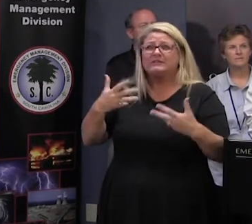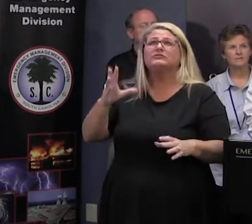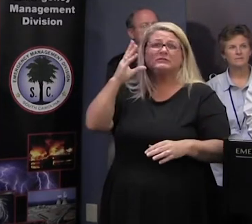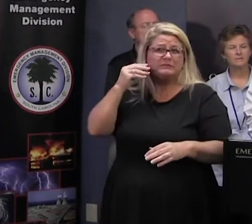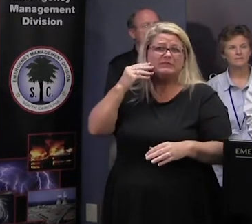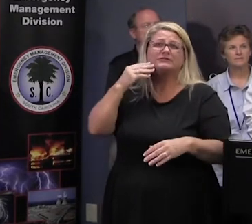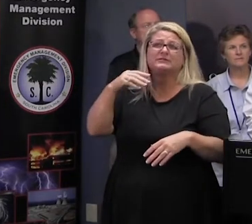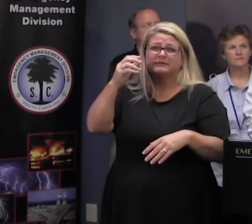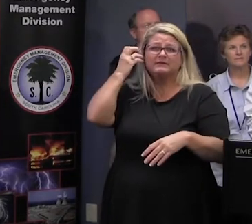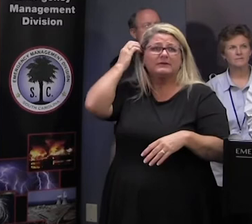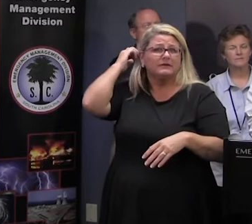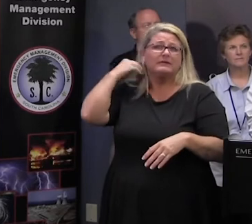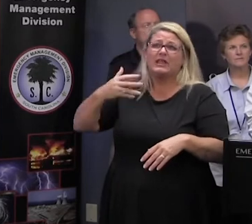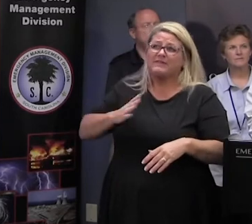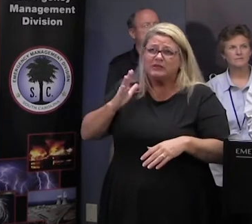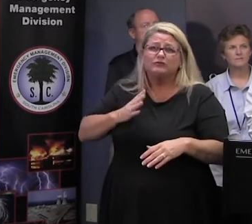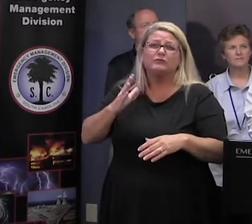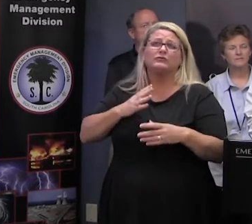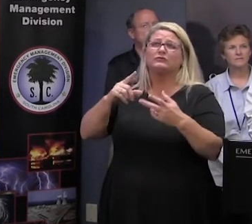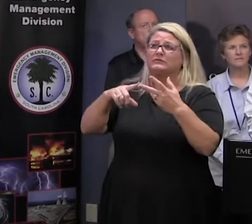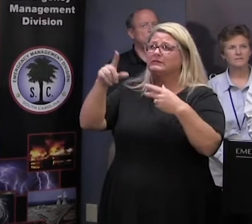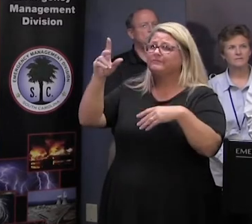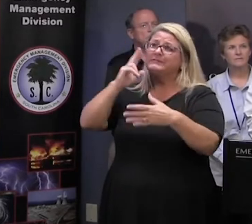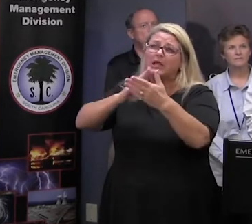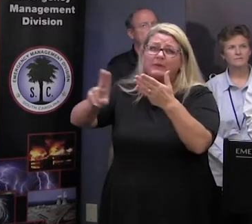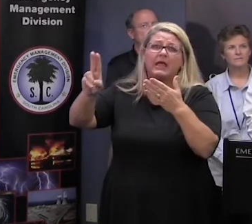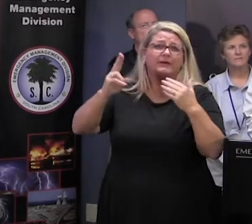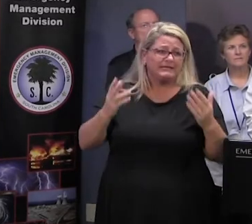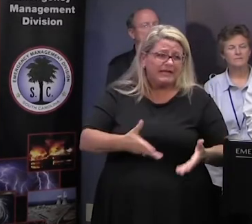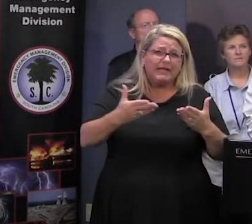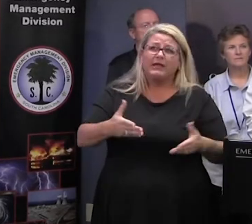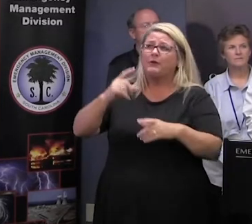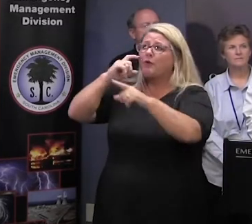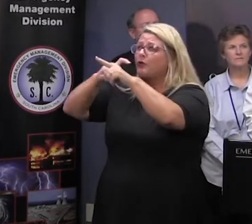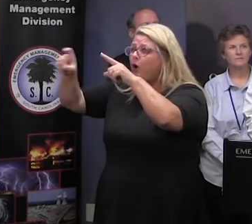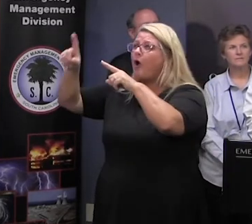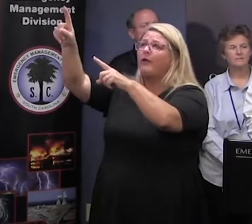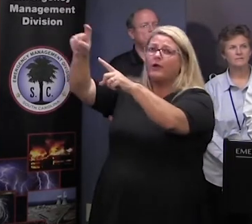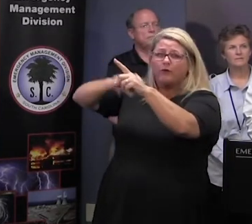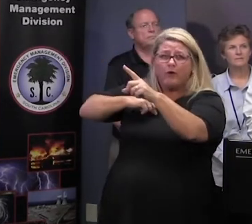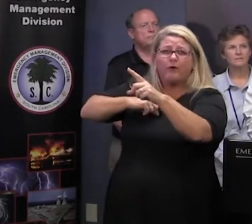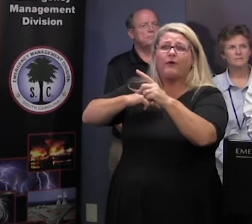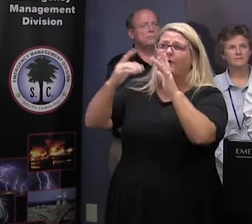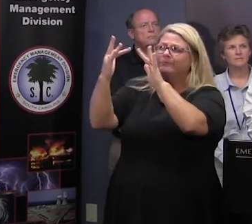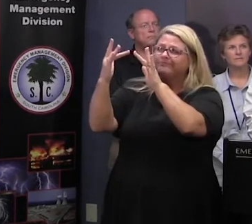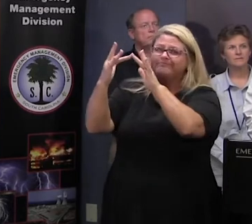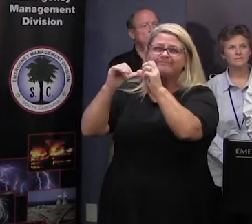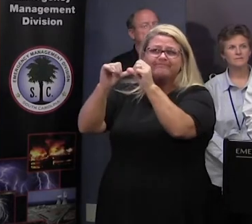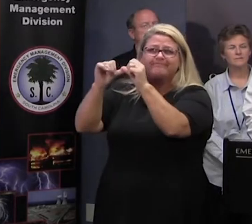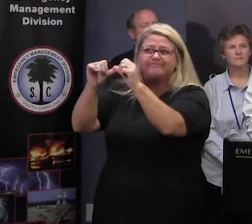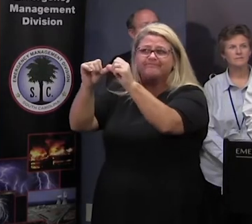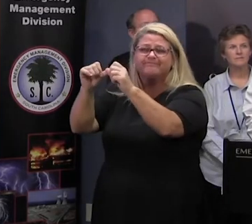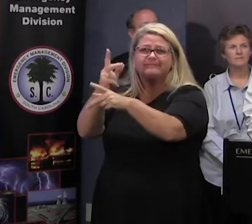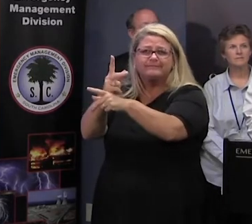and the officials themselves, various secretaries here and calling, and we've been in constant communication. And of